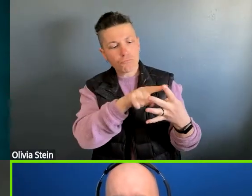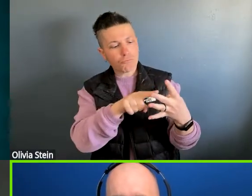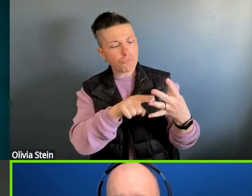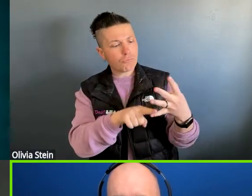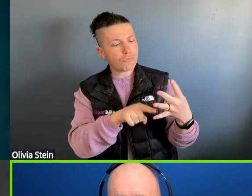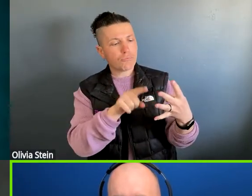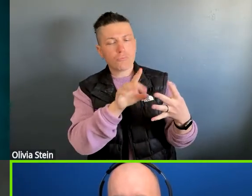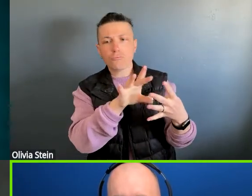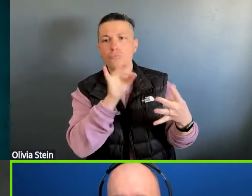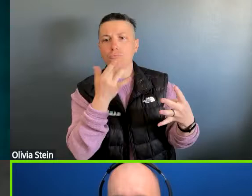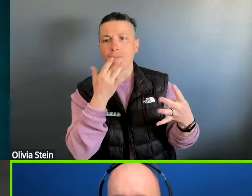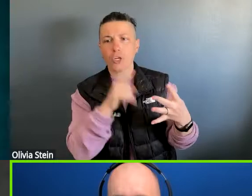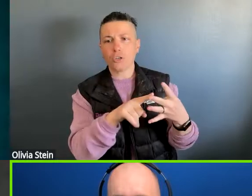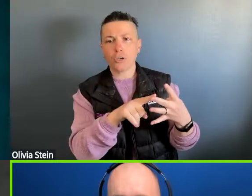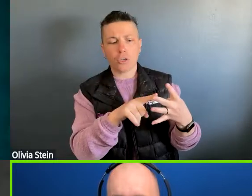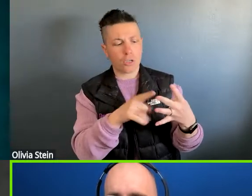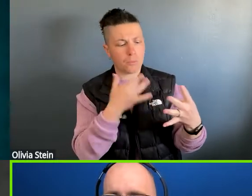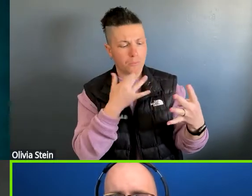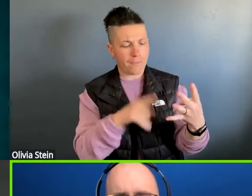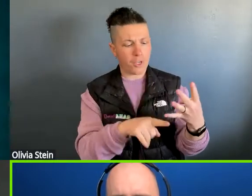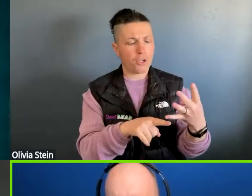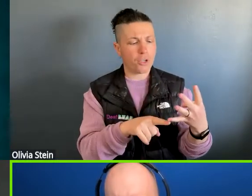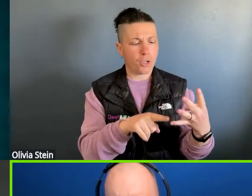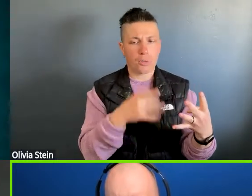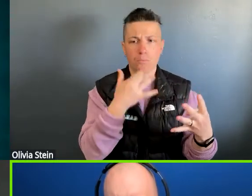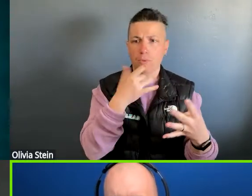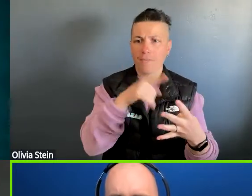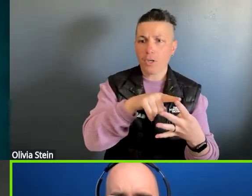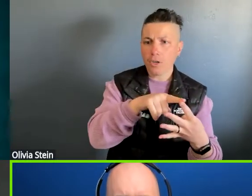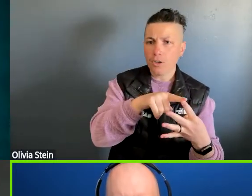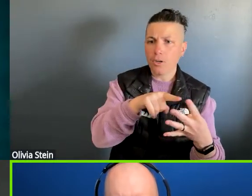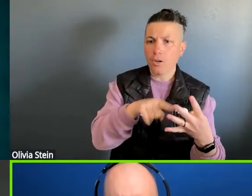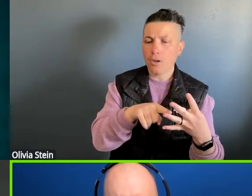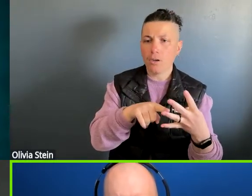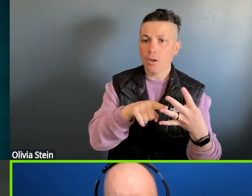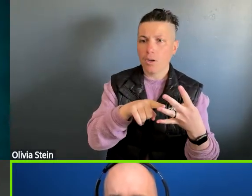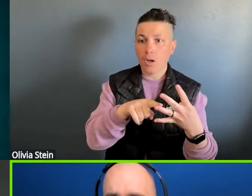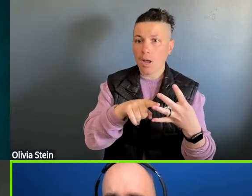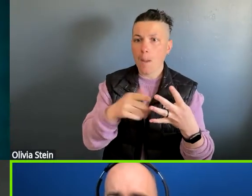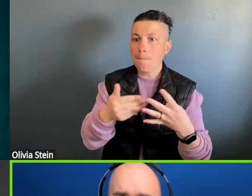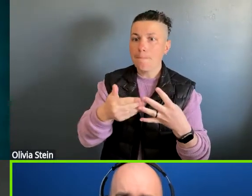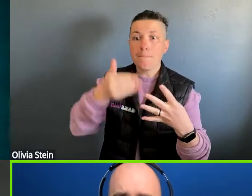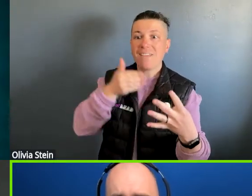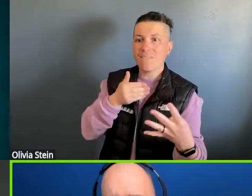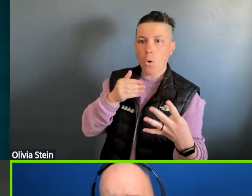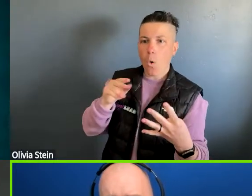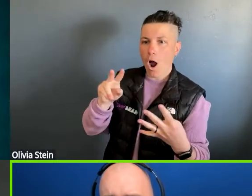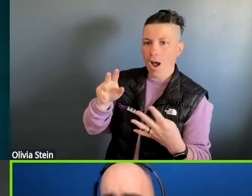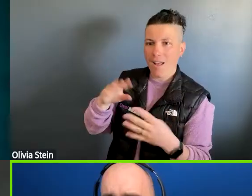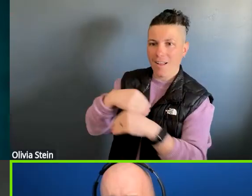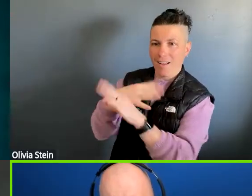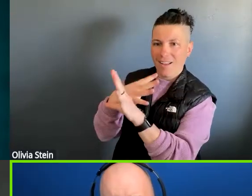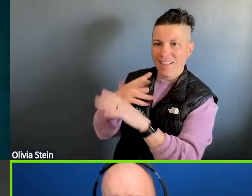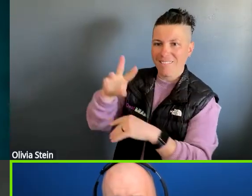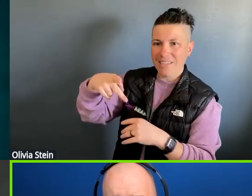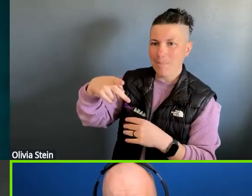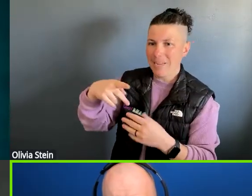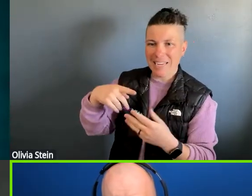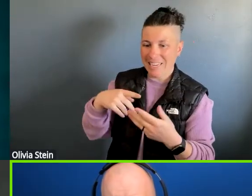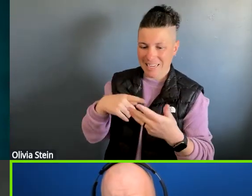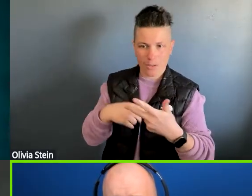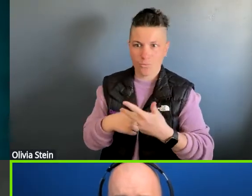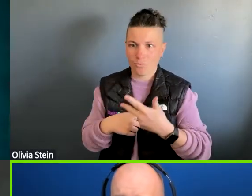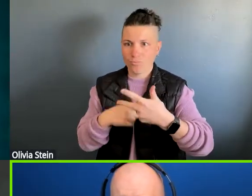have the capability to kind of choose which one is most comfortable for us. If I prefer this or that, it's